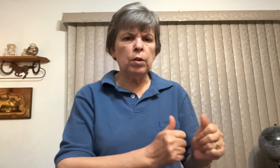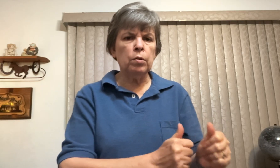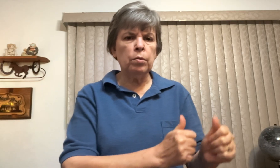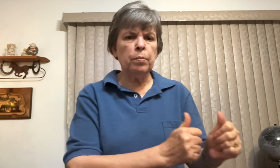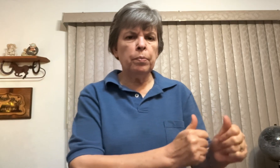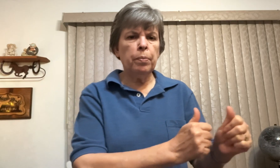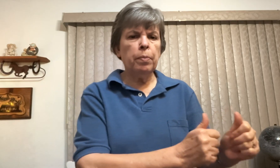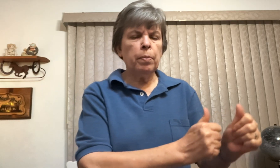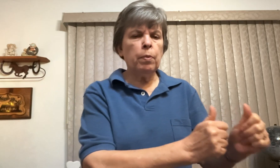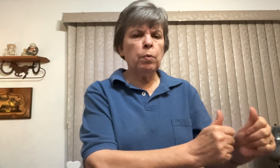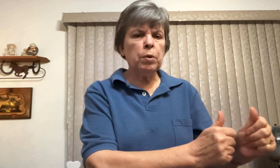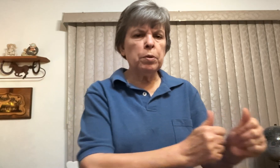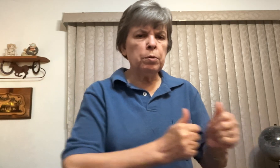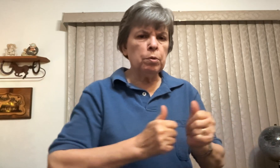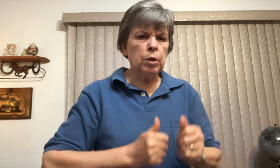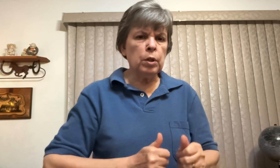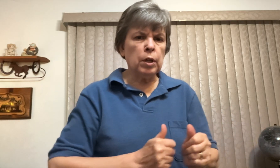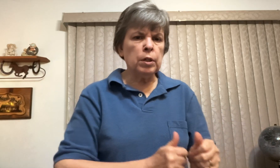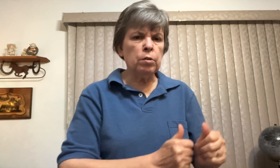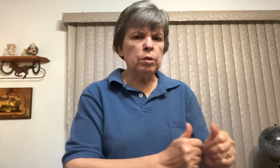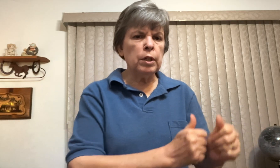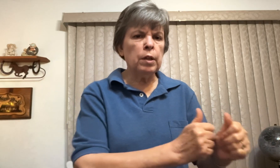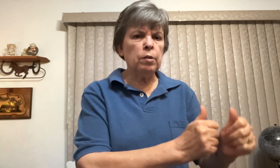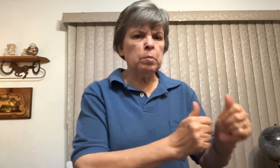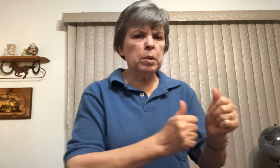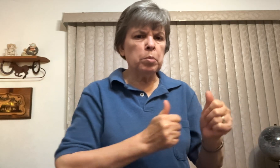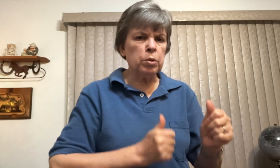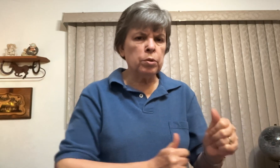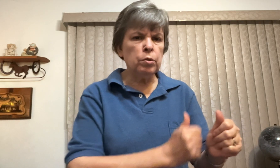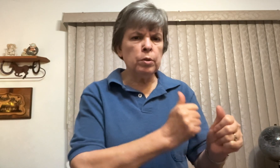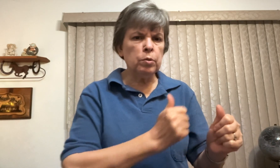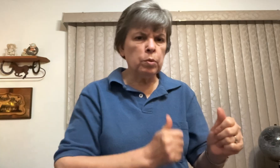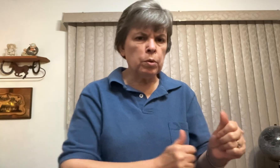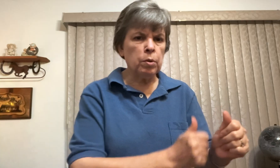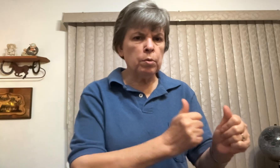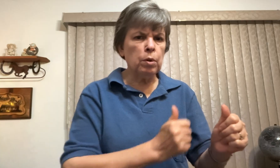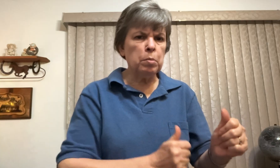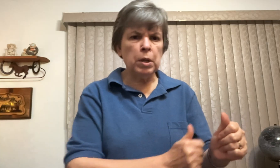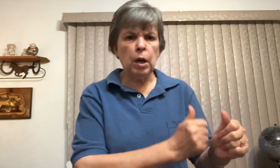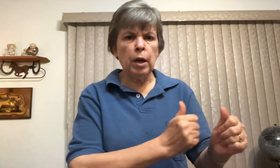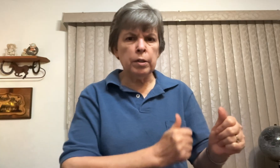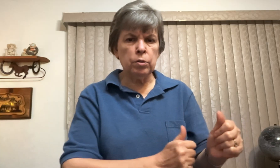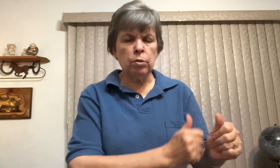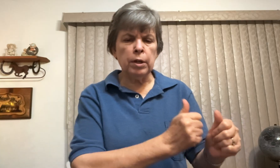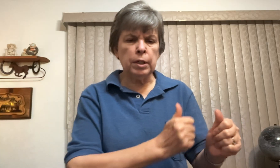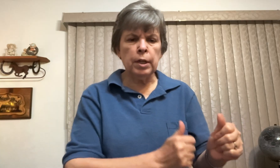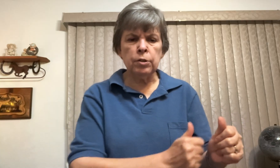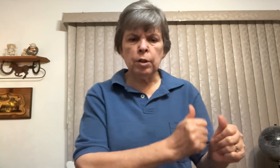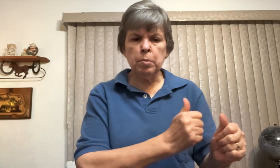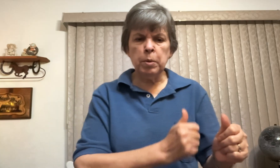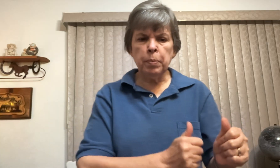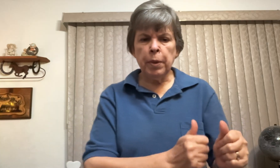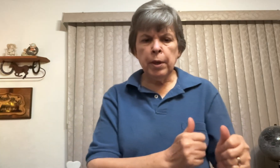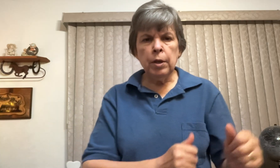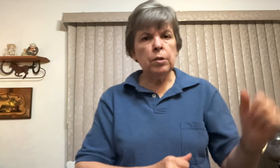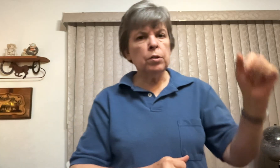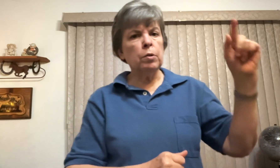follow, where you kind of go together, but pursue is where the one behind is trying to catch up. So